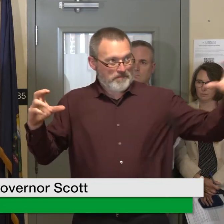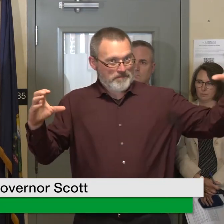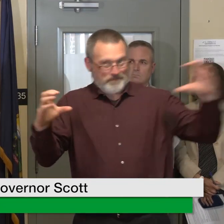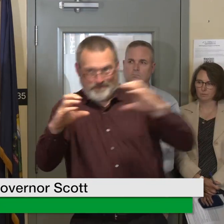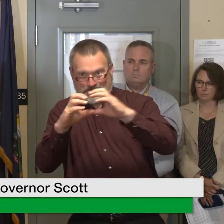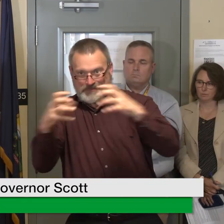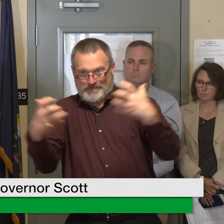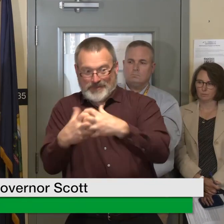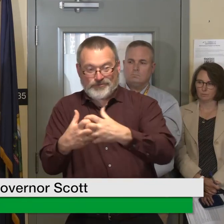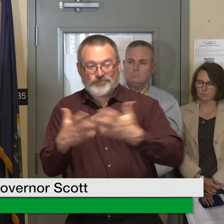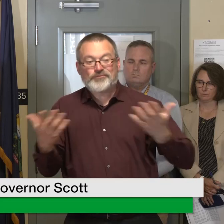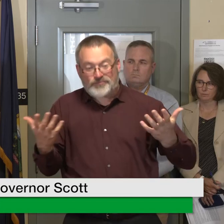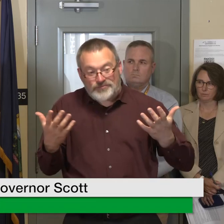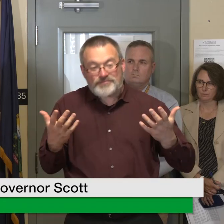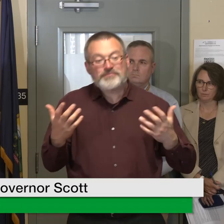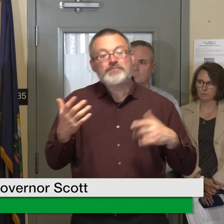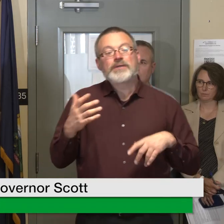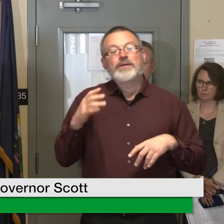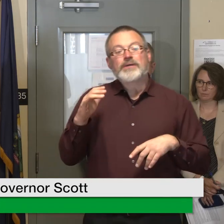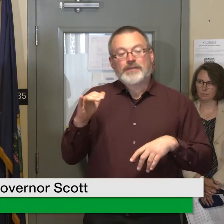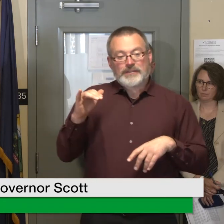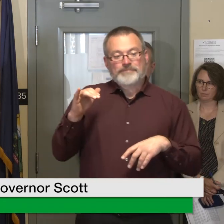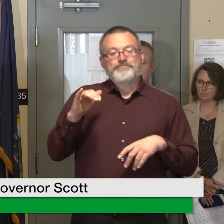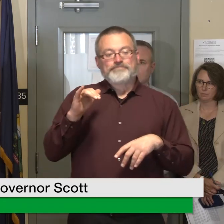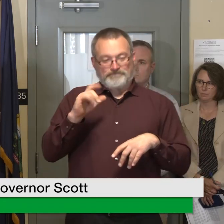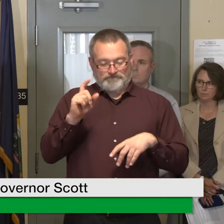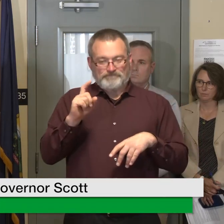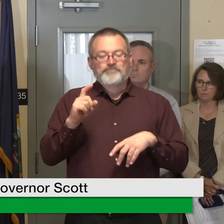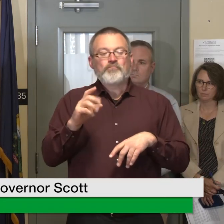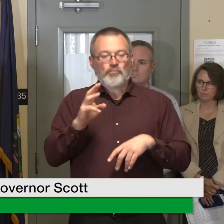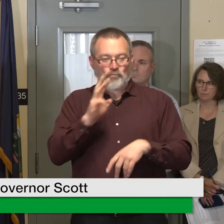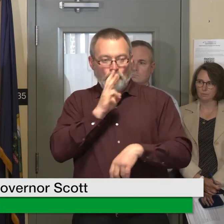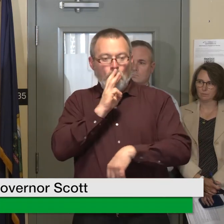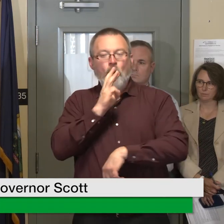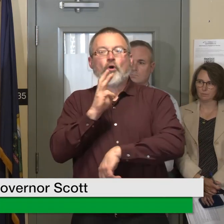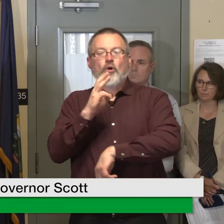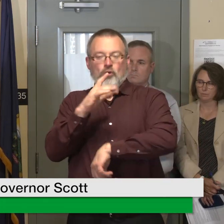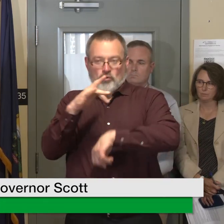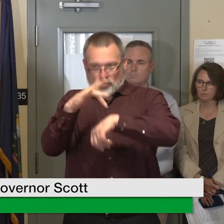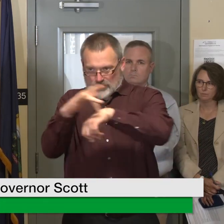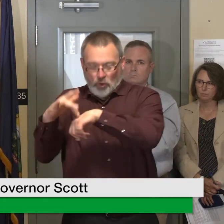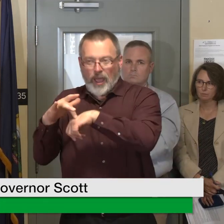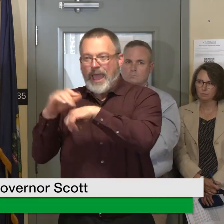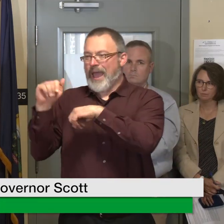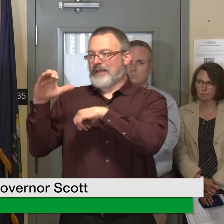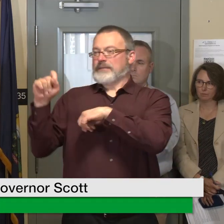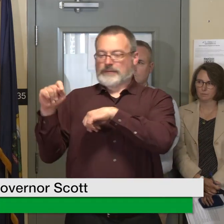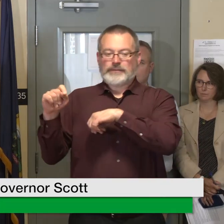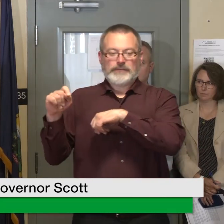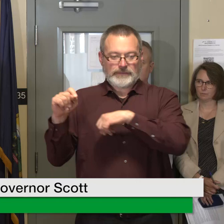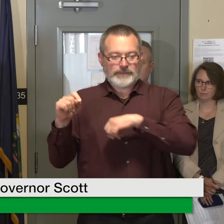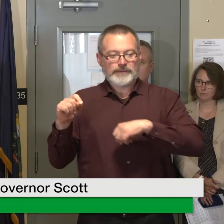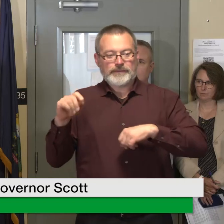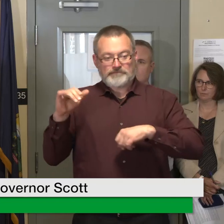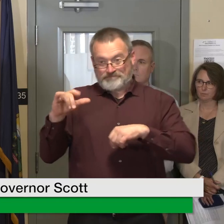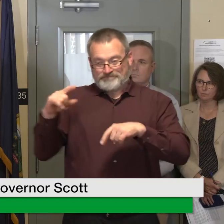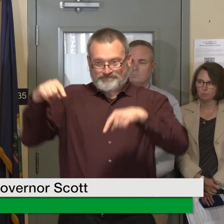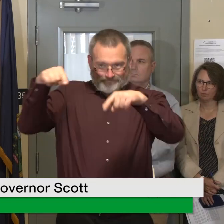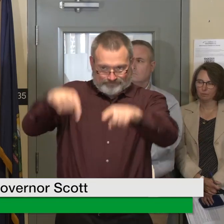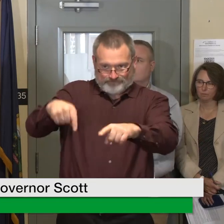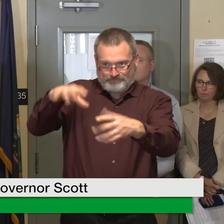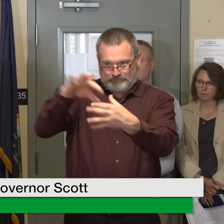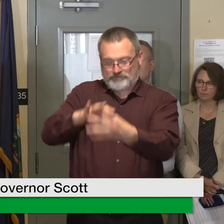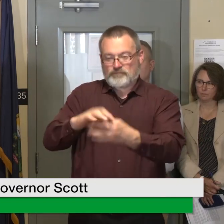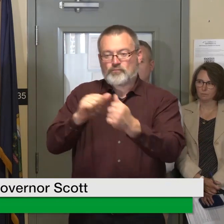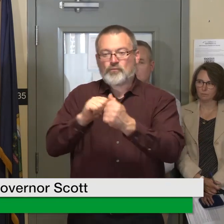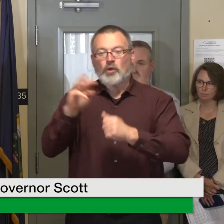through reauthorizing the Water Resources Development Act that would help fund a Winooski River Basin study. In particular,